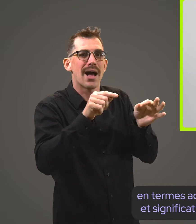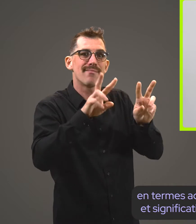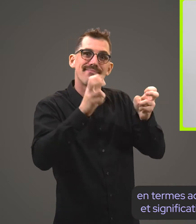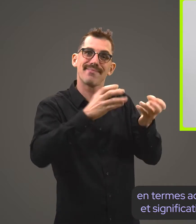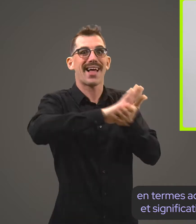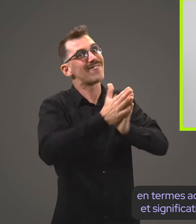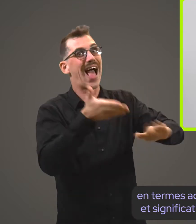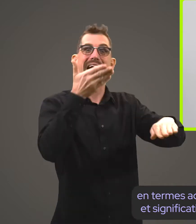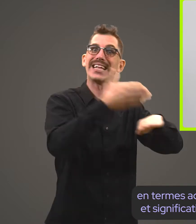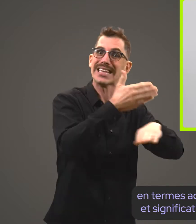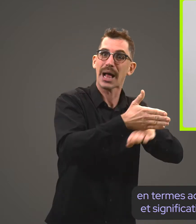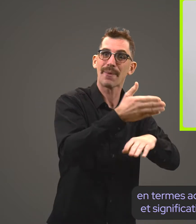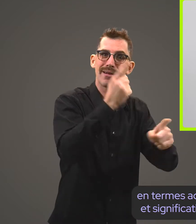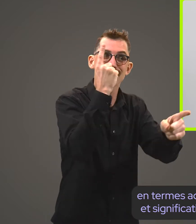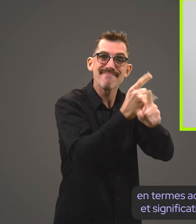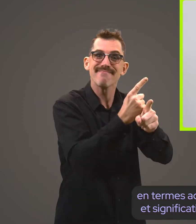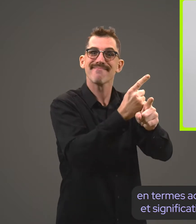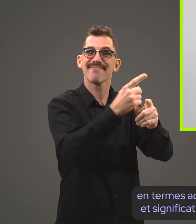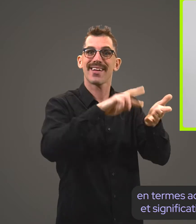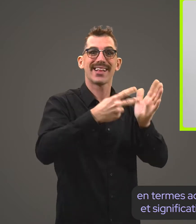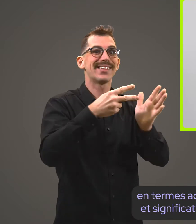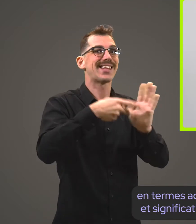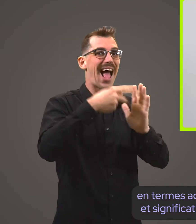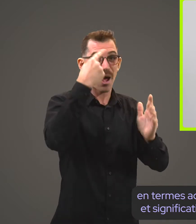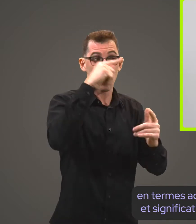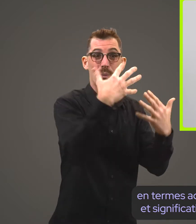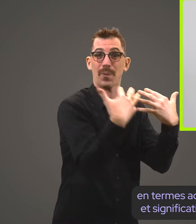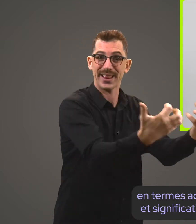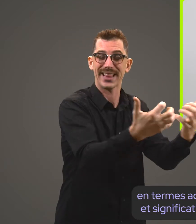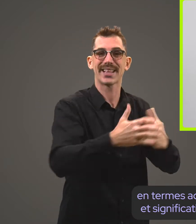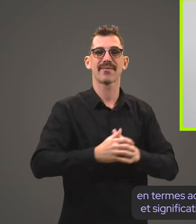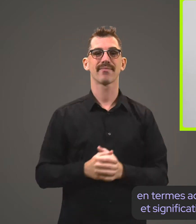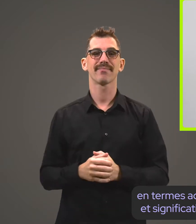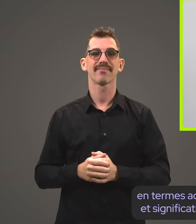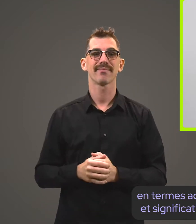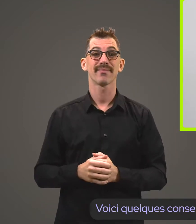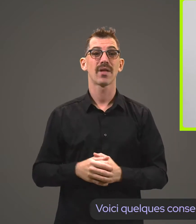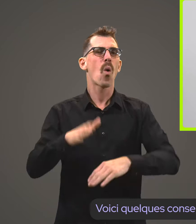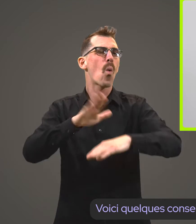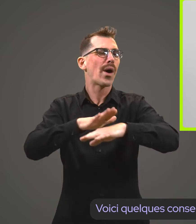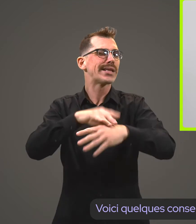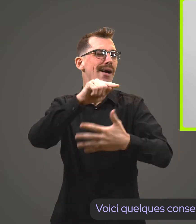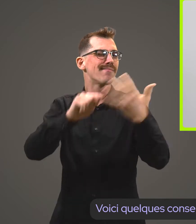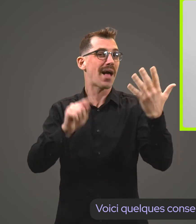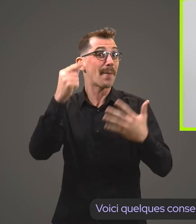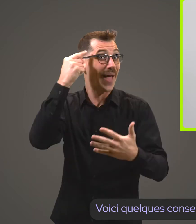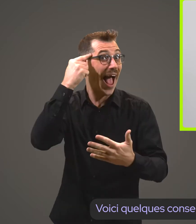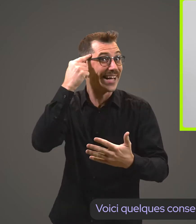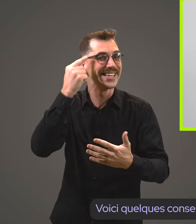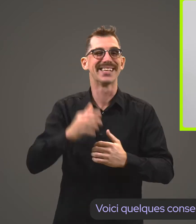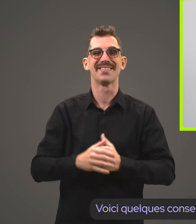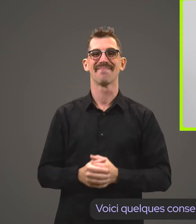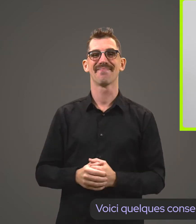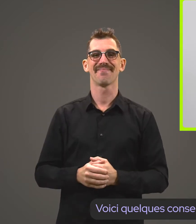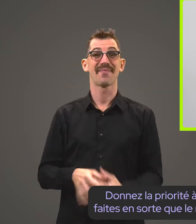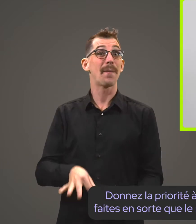in terms that are accessible, relatable, and meaningful for your audience. Here are some tips to